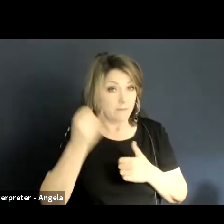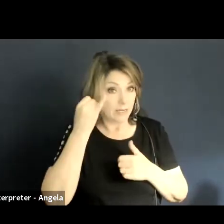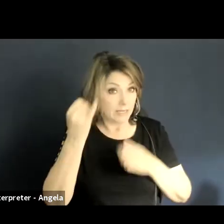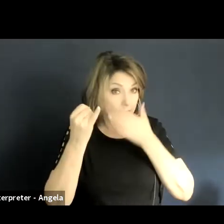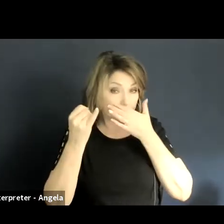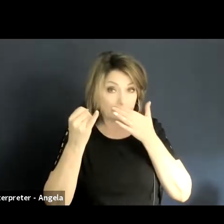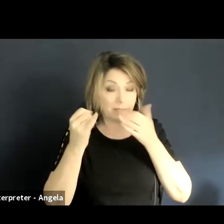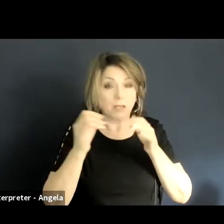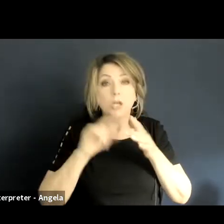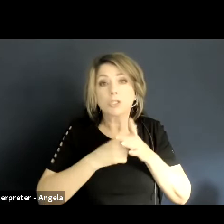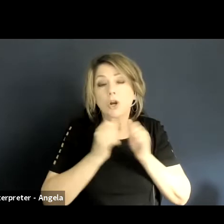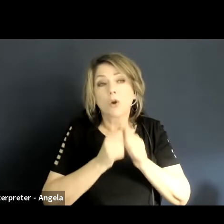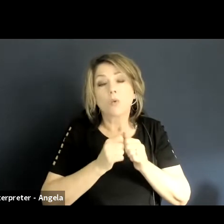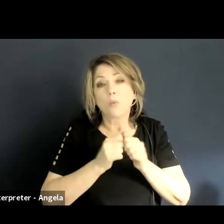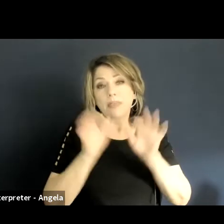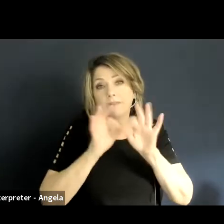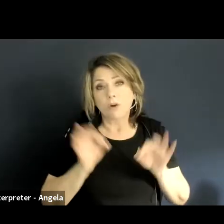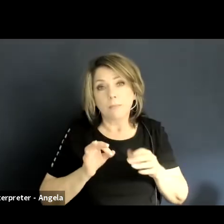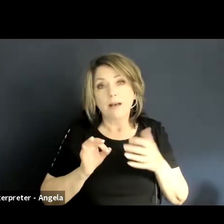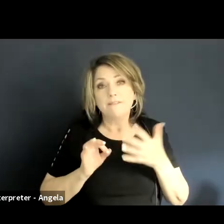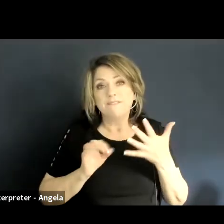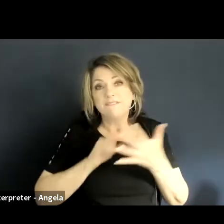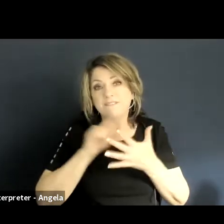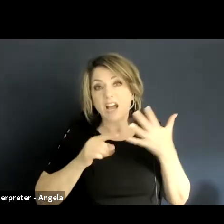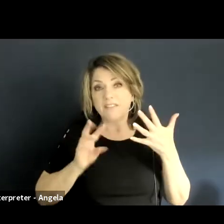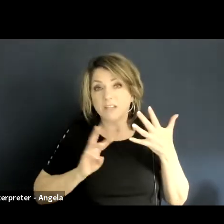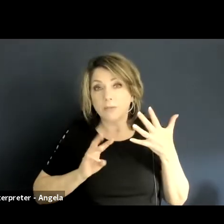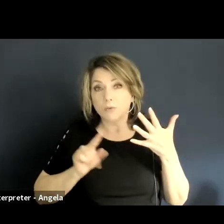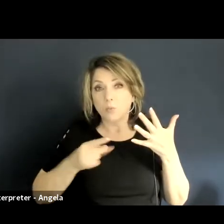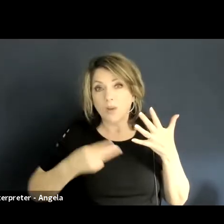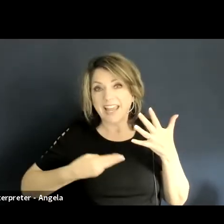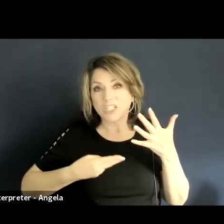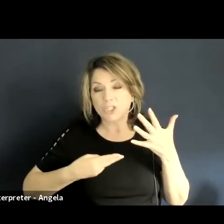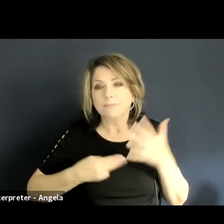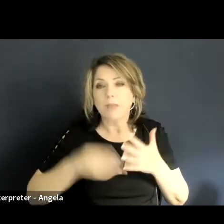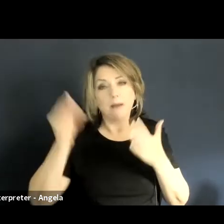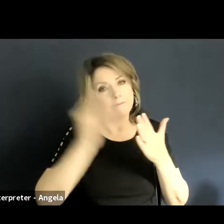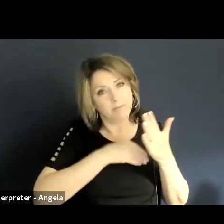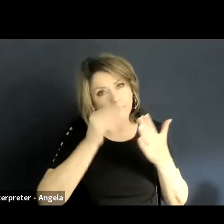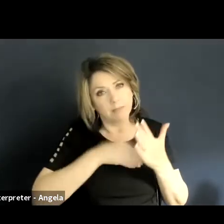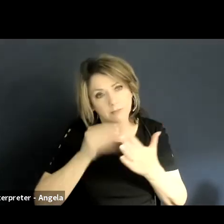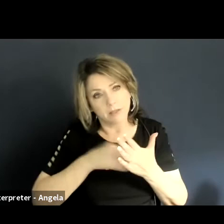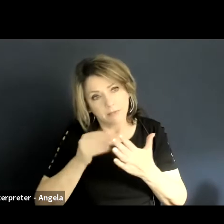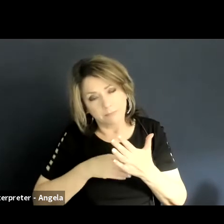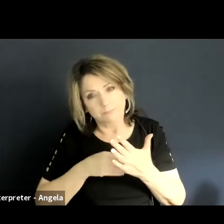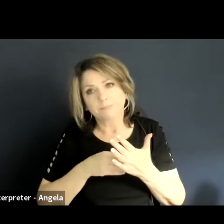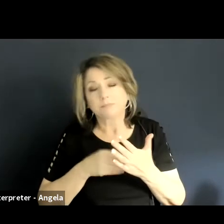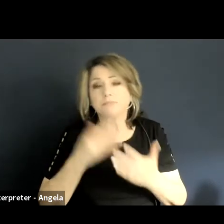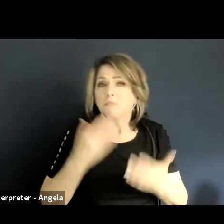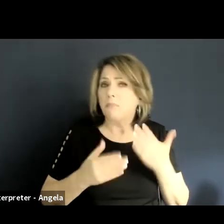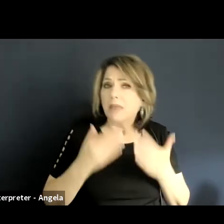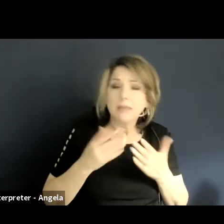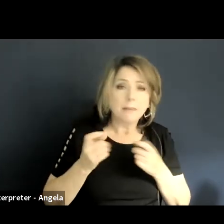this form called the 5 W's and an H. And they fill it out. Now, maybe it's a team of people, maybe it's a